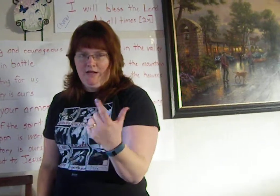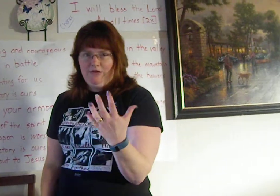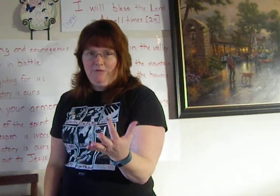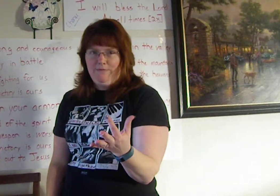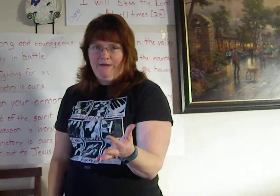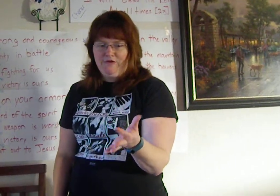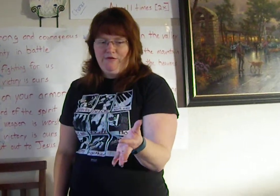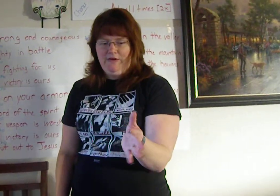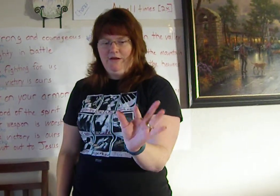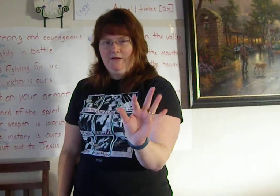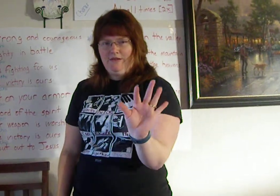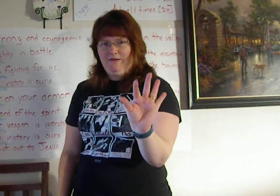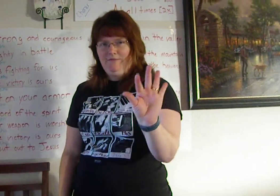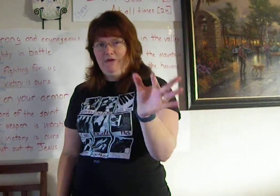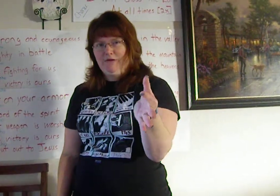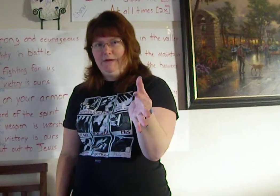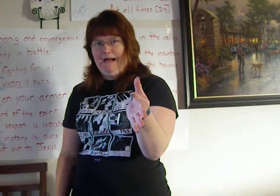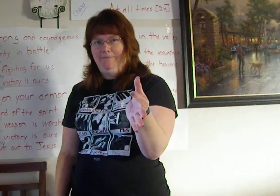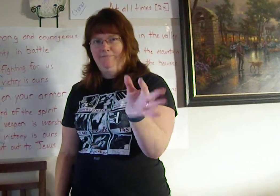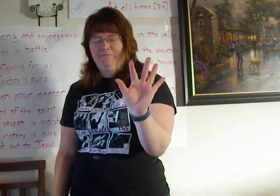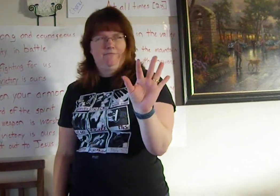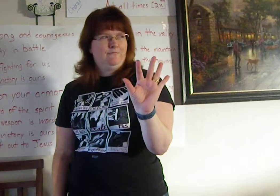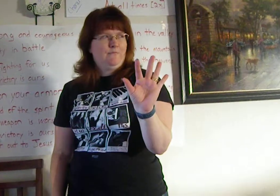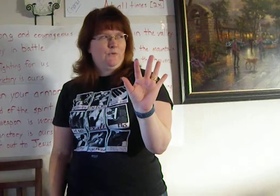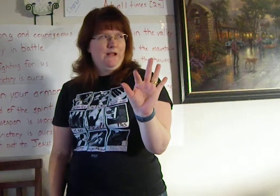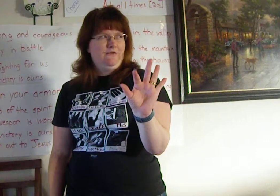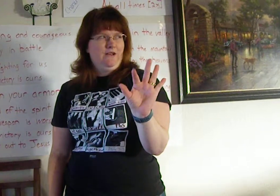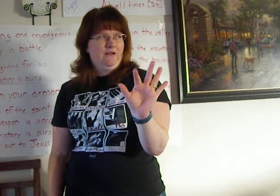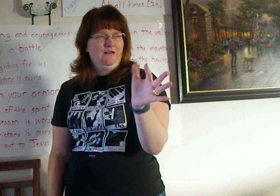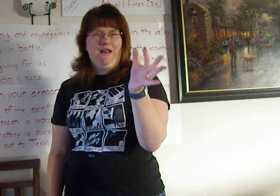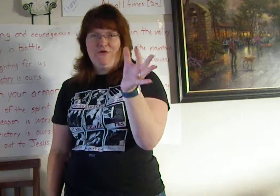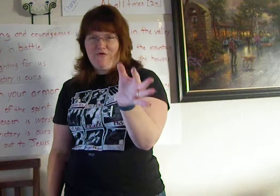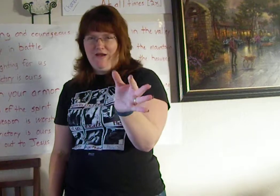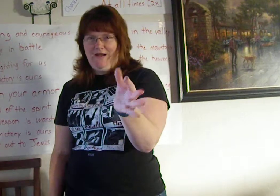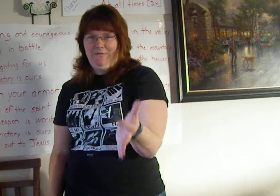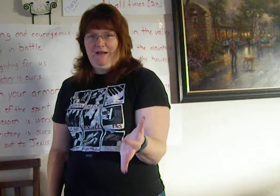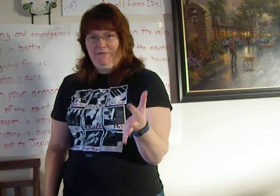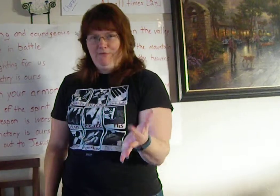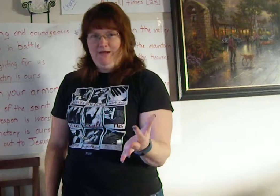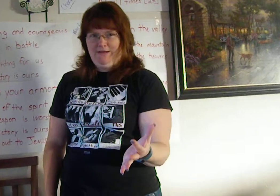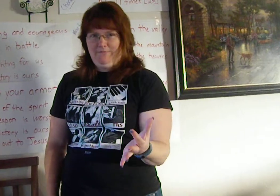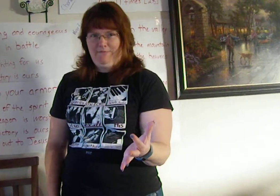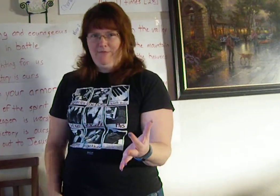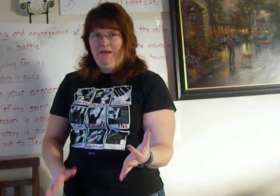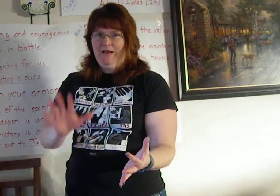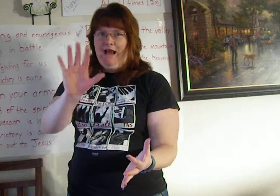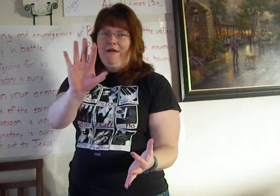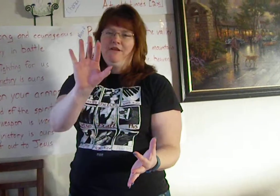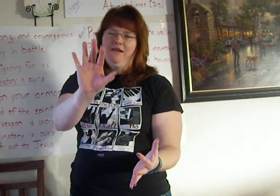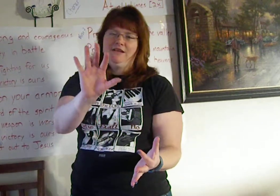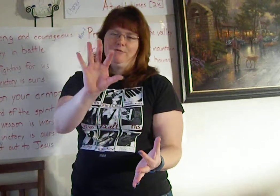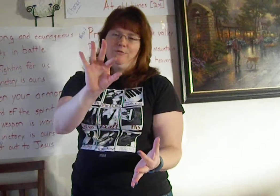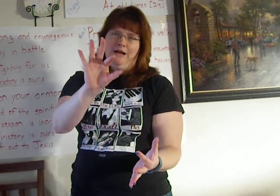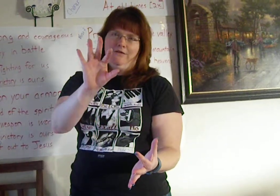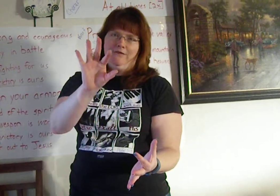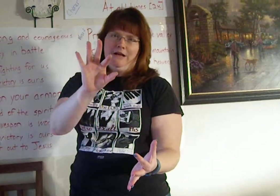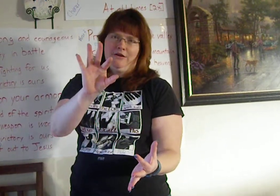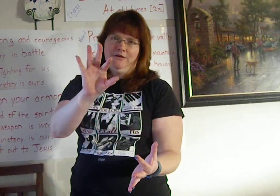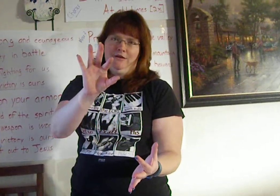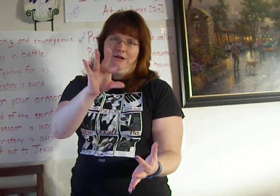and you have 2 fingers, your ring finger and your thumb kind of points up. And then this ring finger and